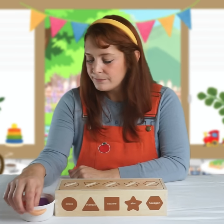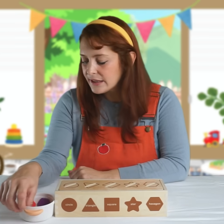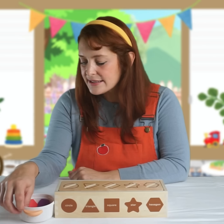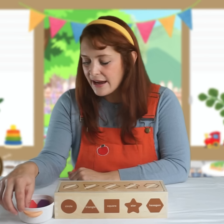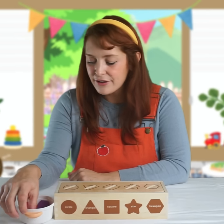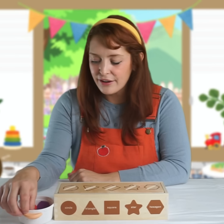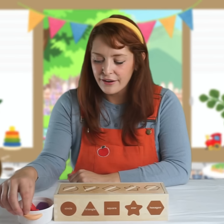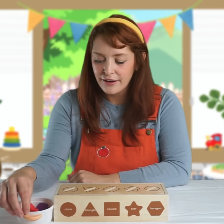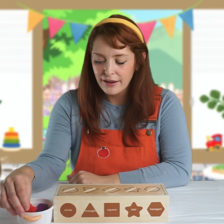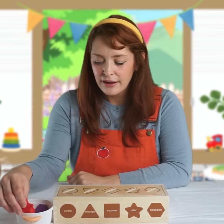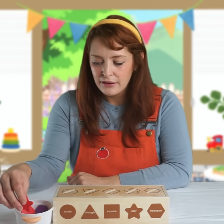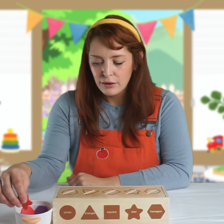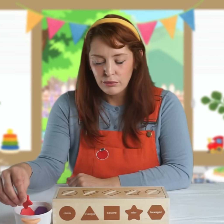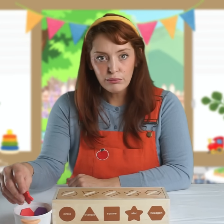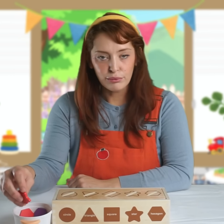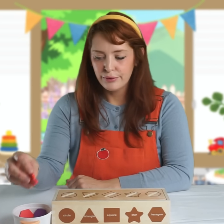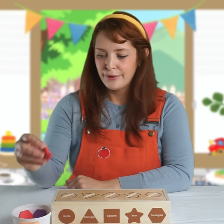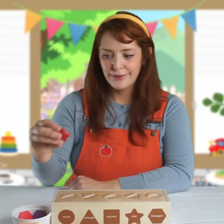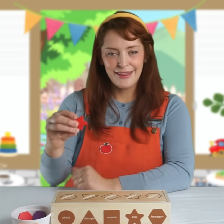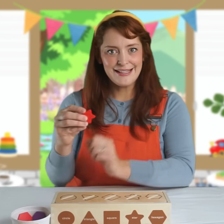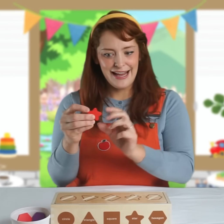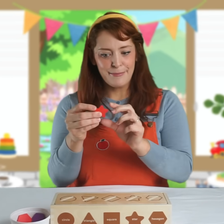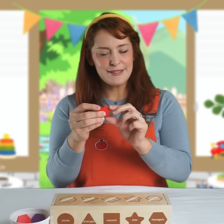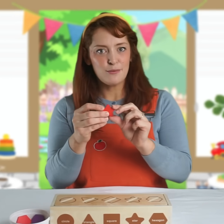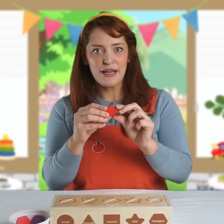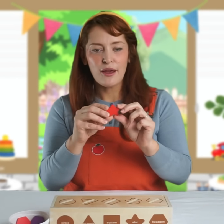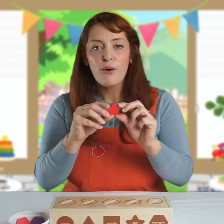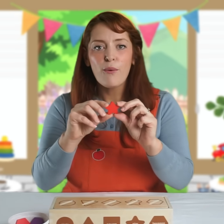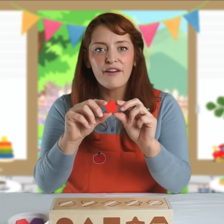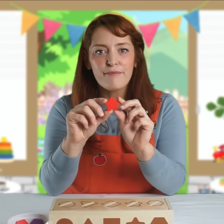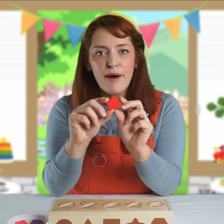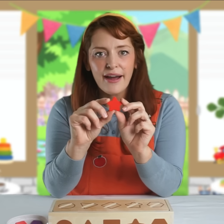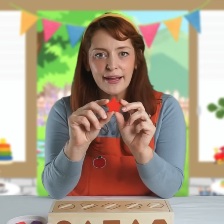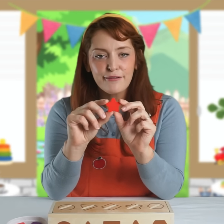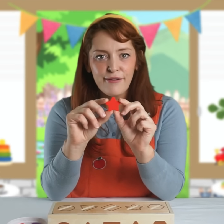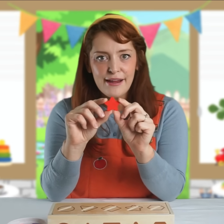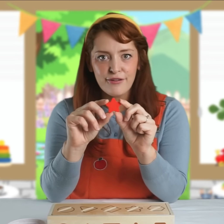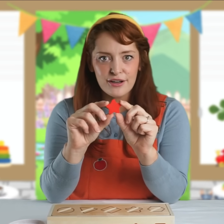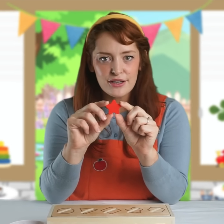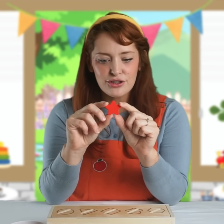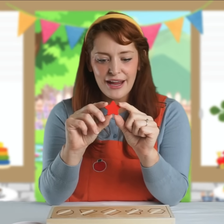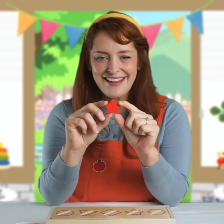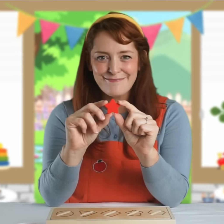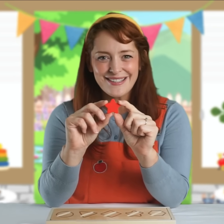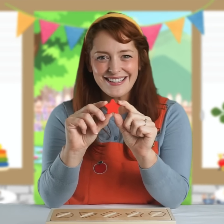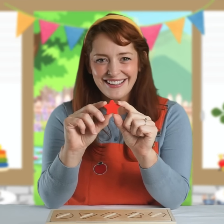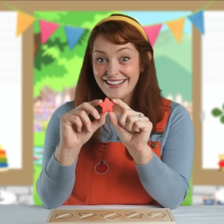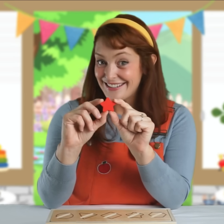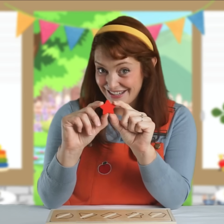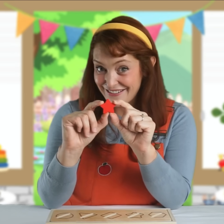Let's have a look. Ooh, this happens to be one of my favourite shapes. Do you know